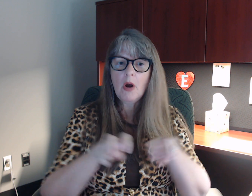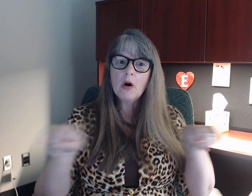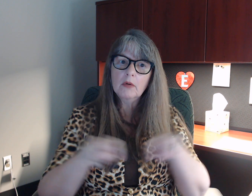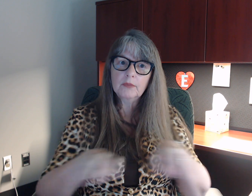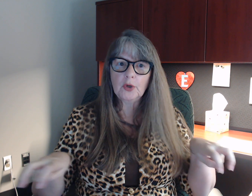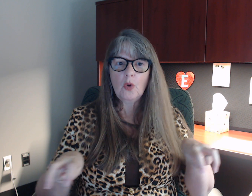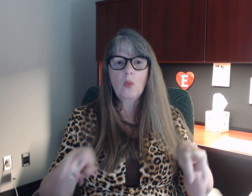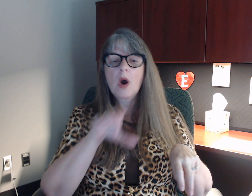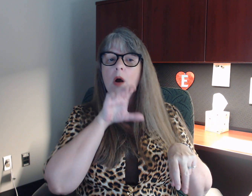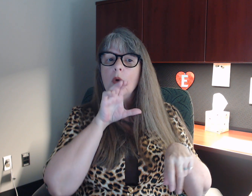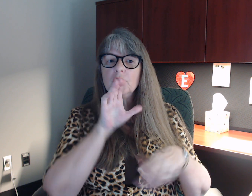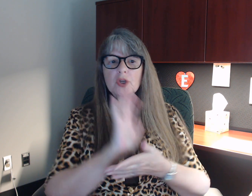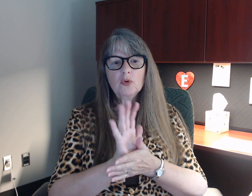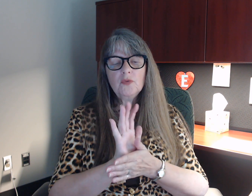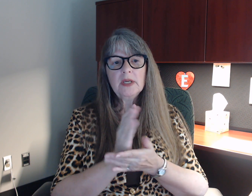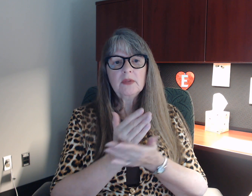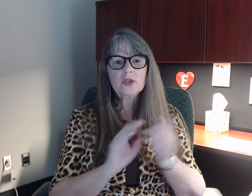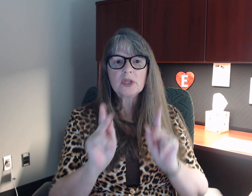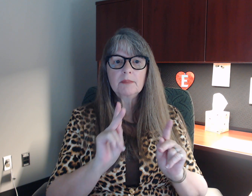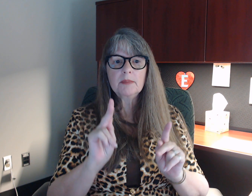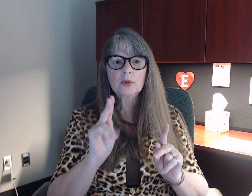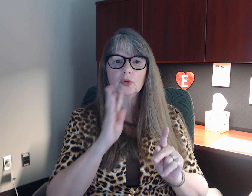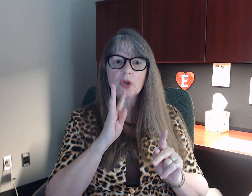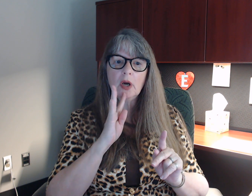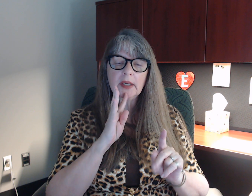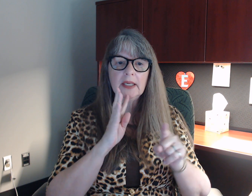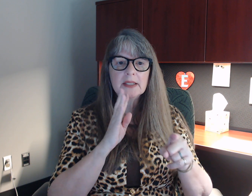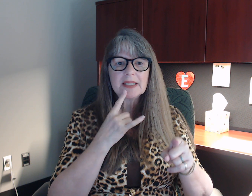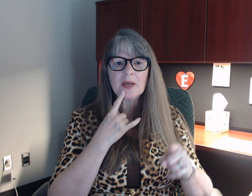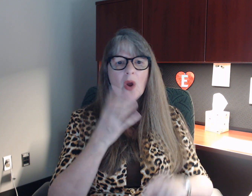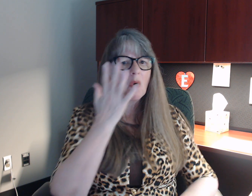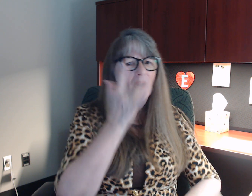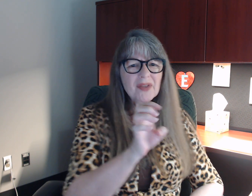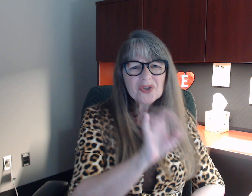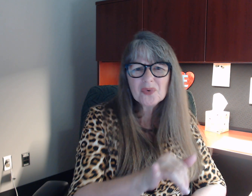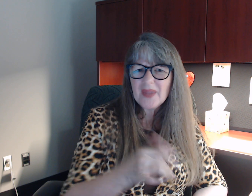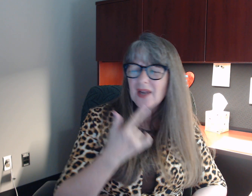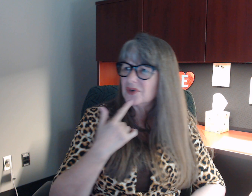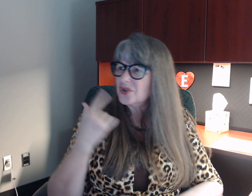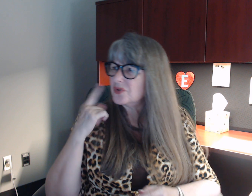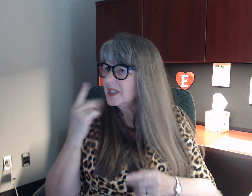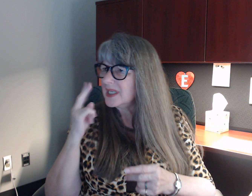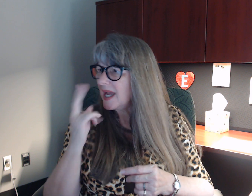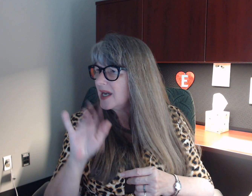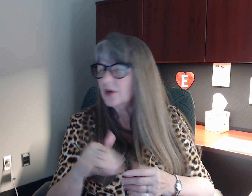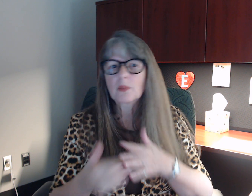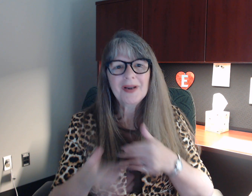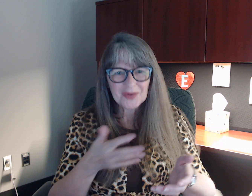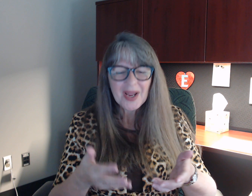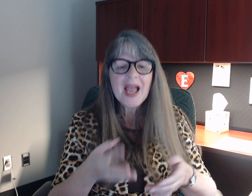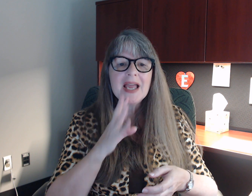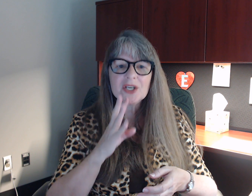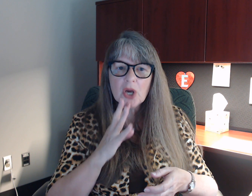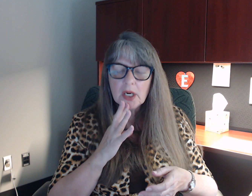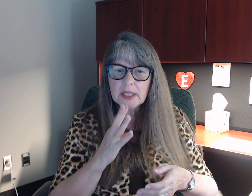all, watching a movie, and then some people are talking and saying, why are they doing that? Or did you see that? Or whatever. And talking,